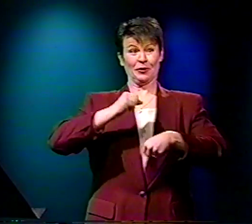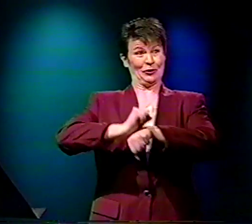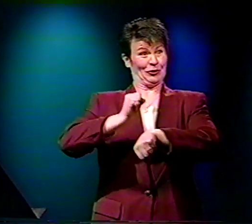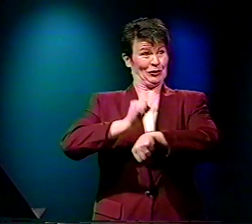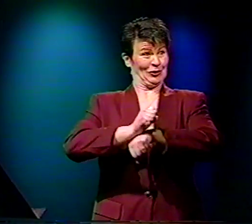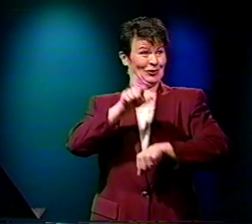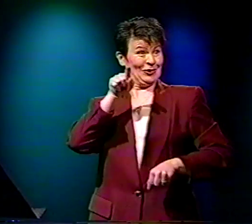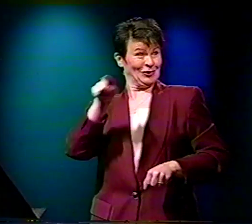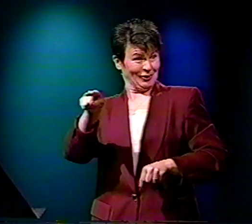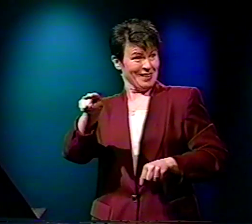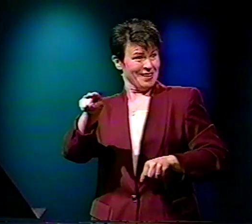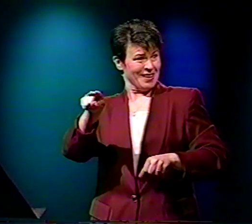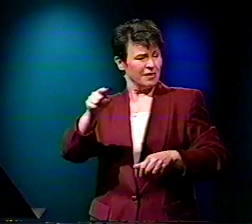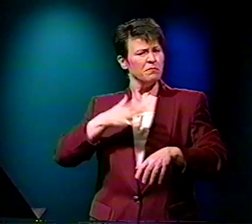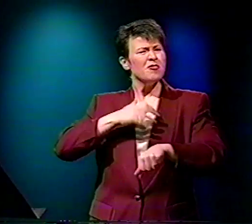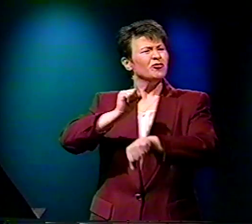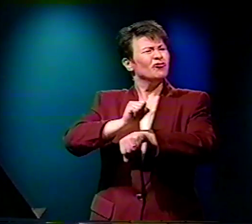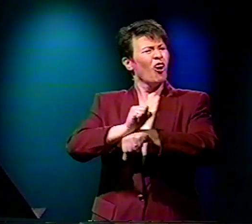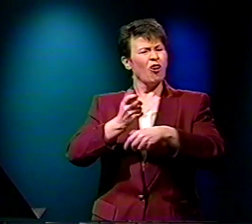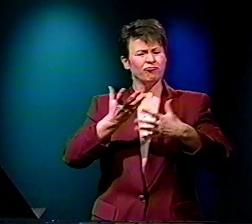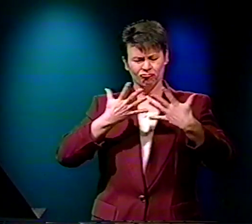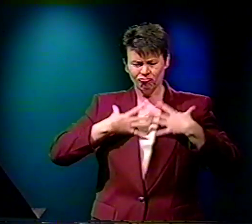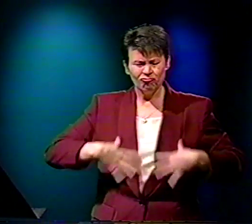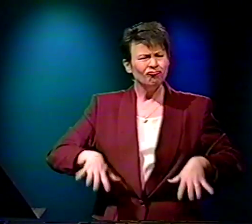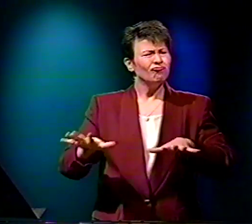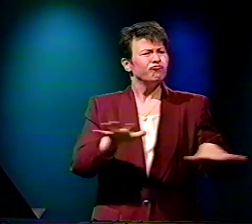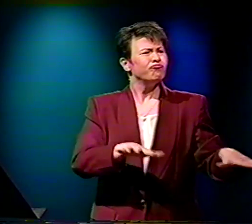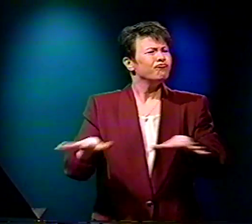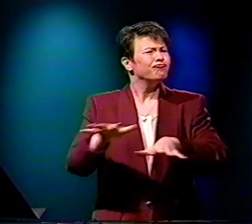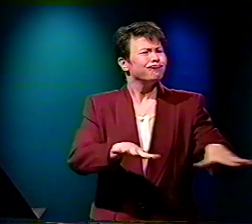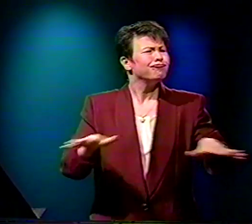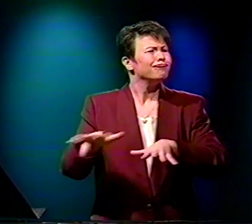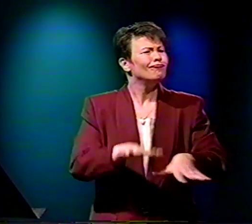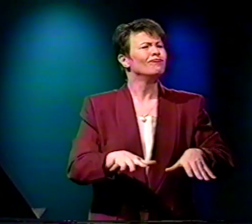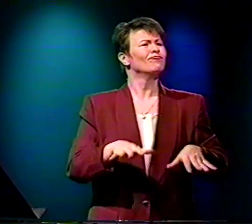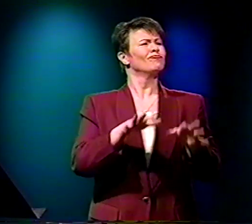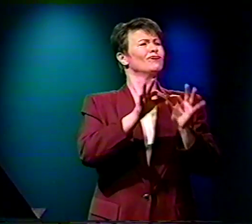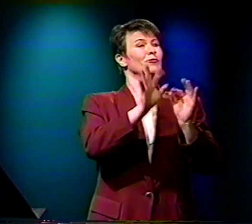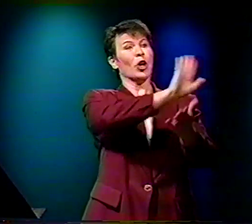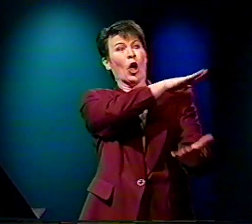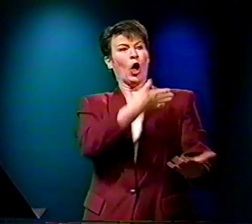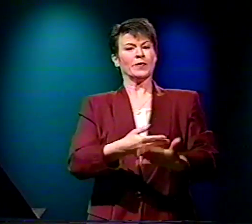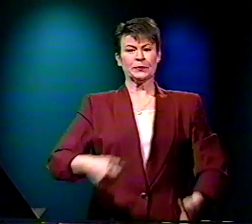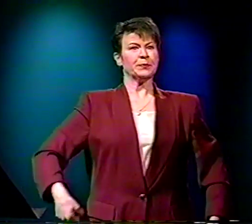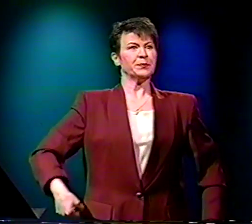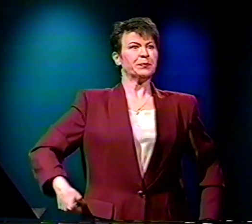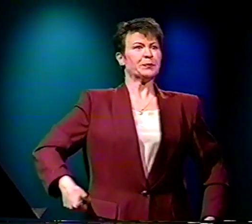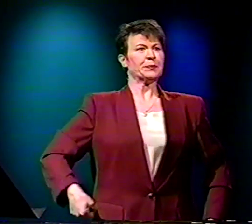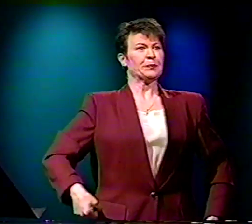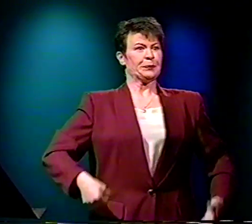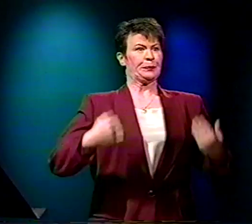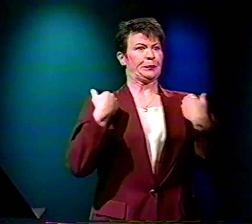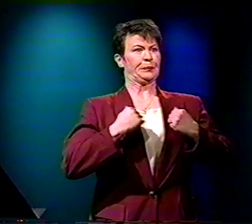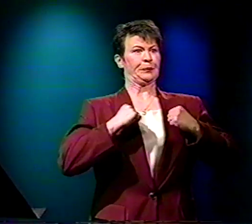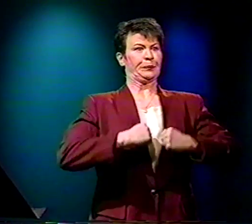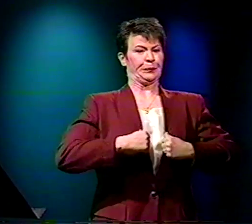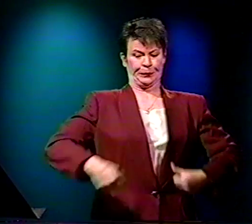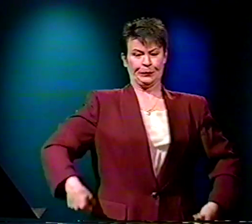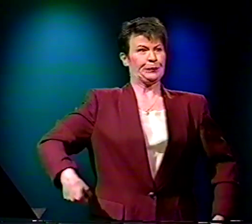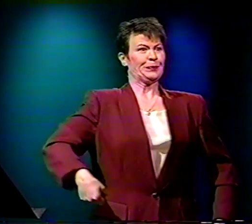I can get the interpreter. Perhaps even on the job. You know, maybe we dress rather casually, and here comes Miss Interpreter in with her